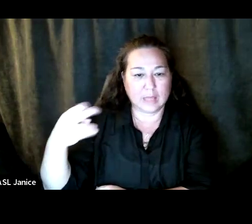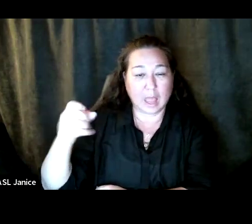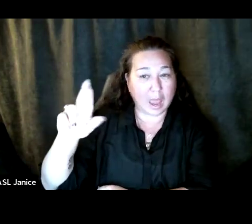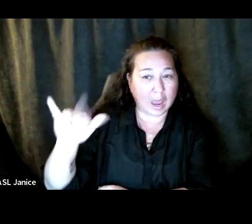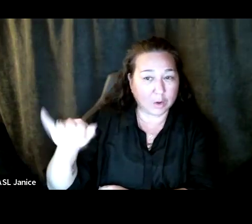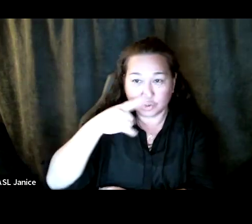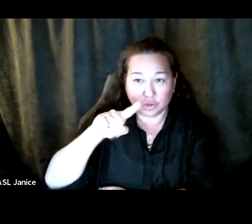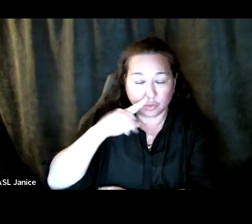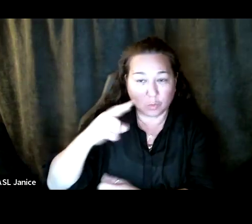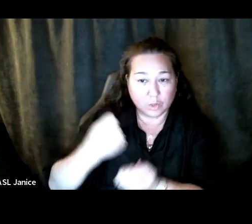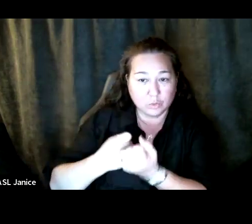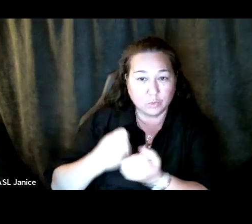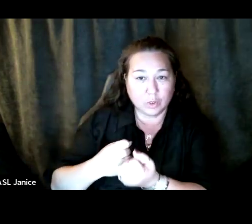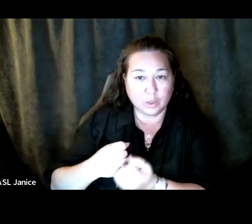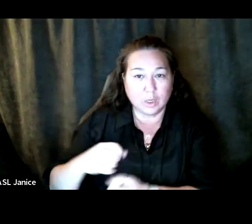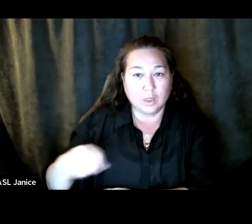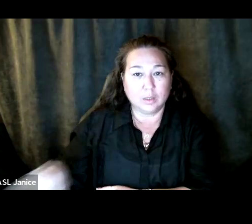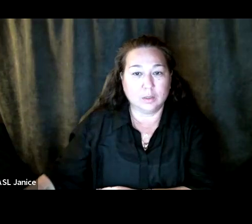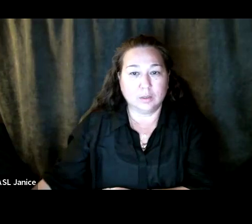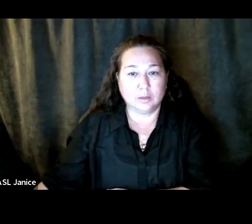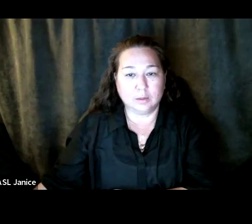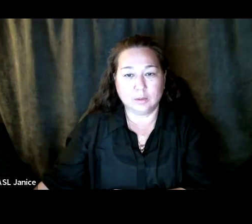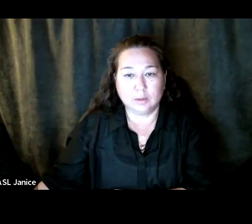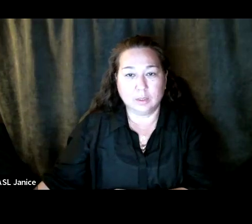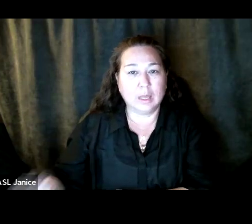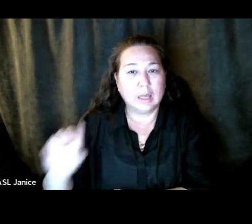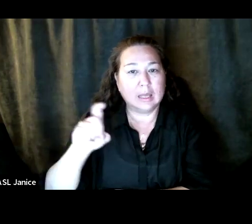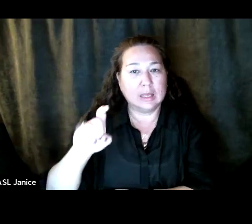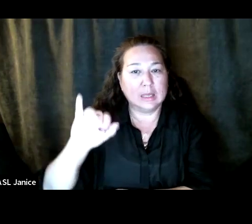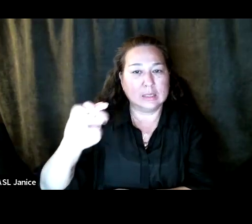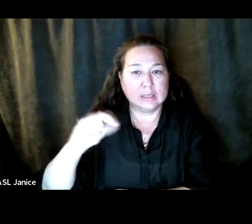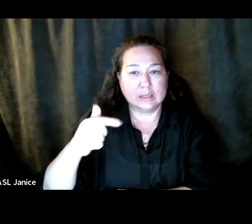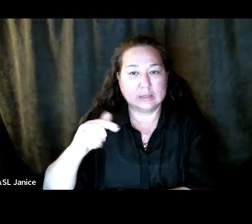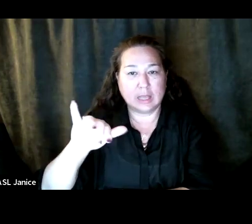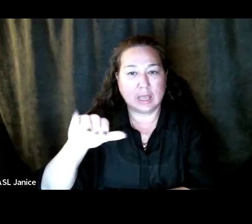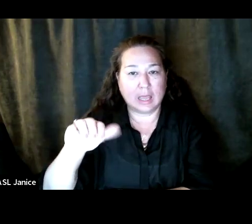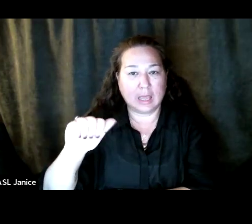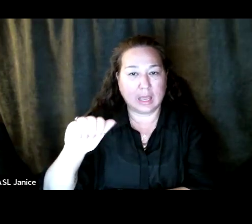Xinghao He is not in the meeting. Agnes? Agnes is,